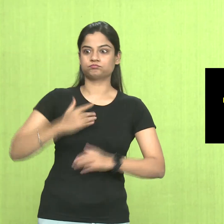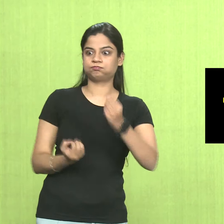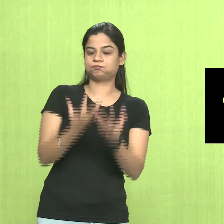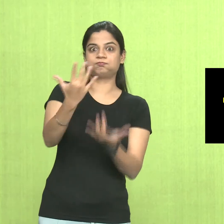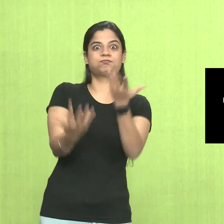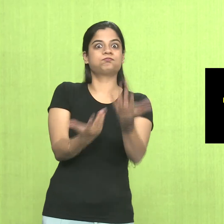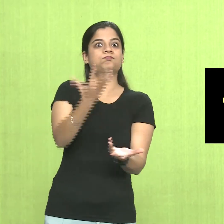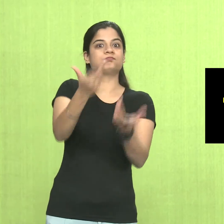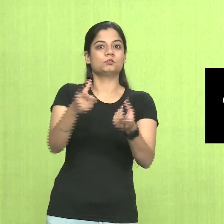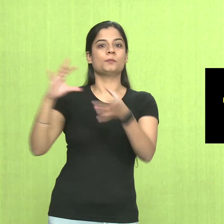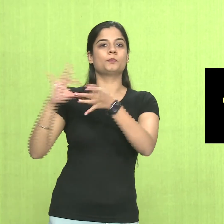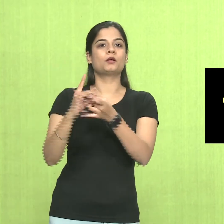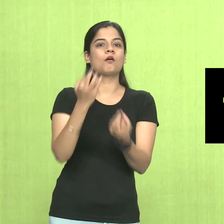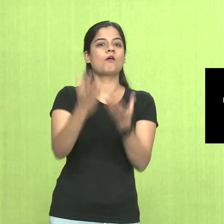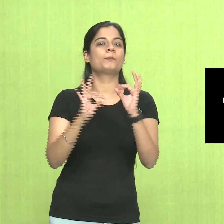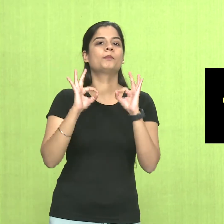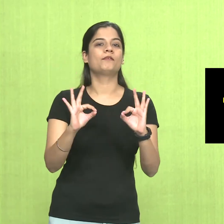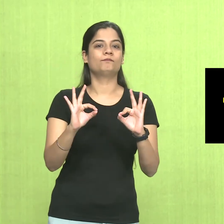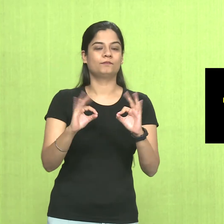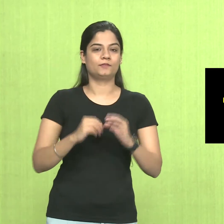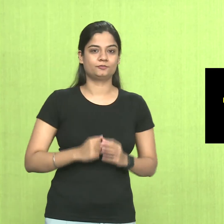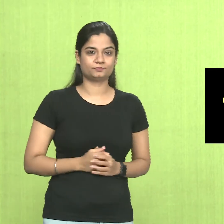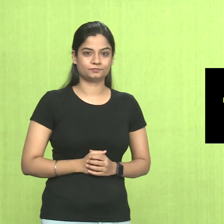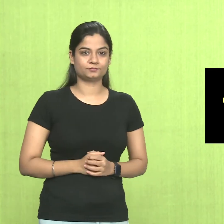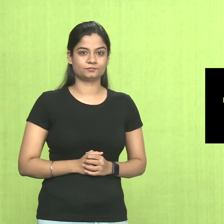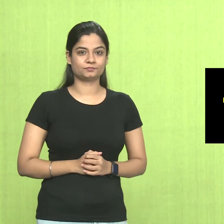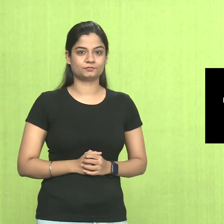100 degrees Celsius temperature. So that is boiling.